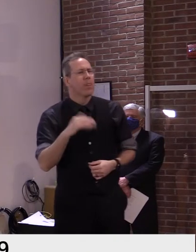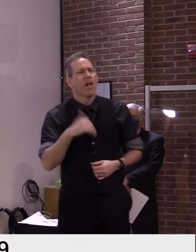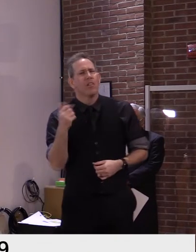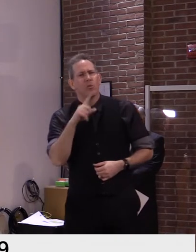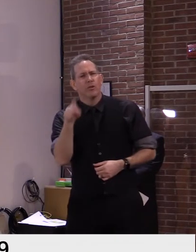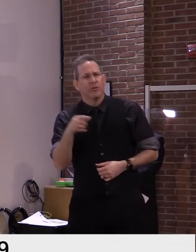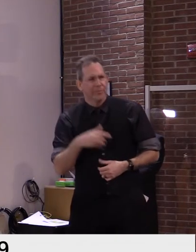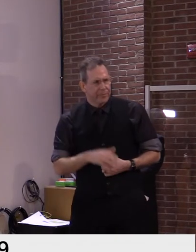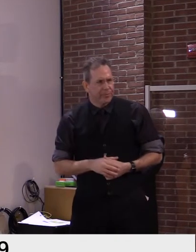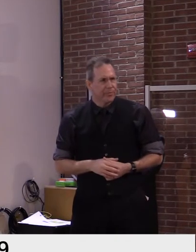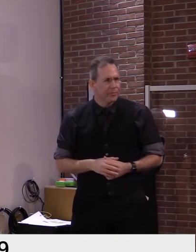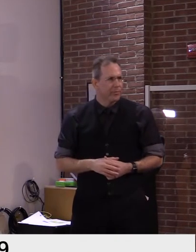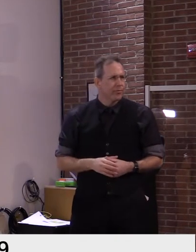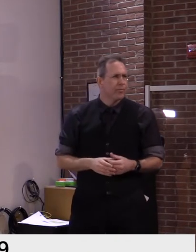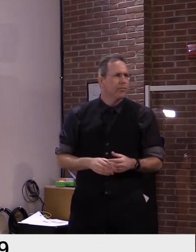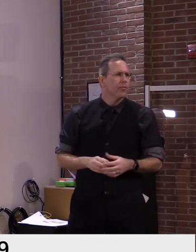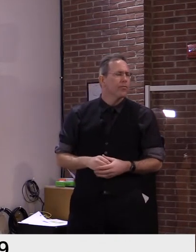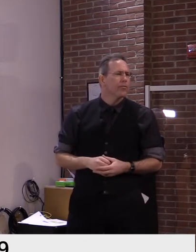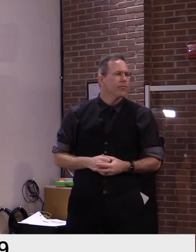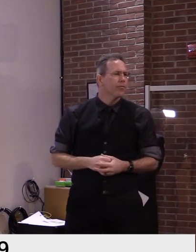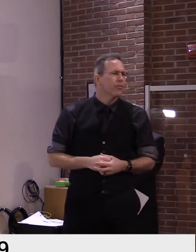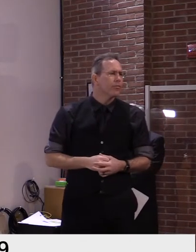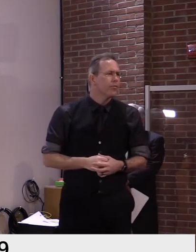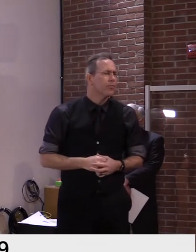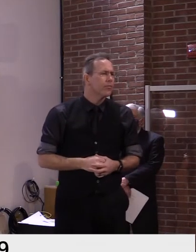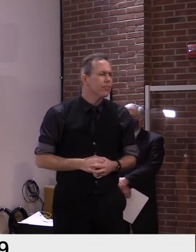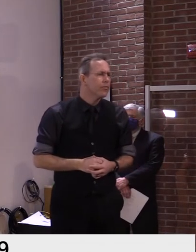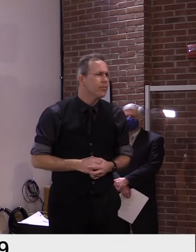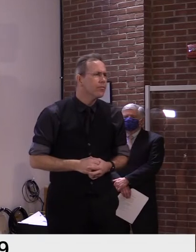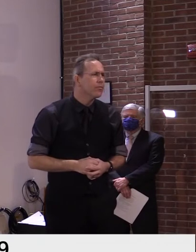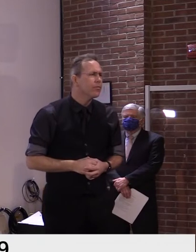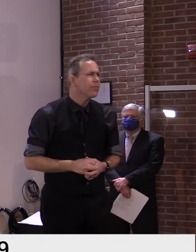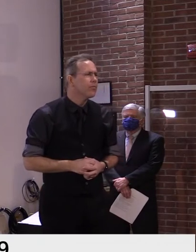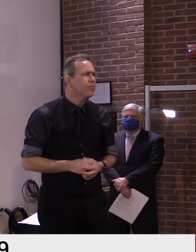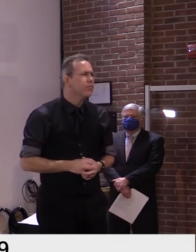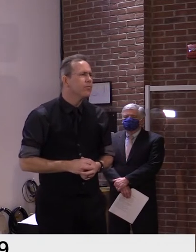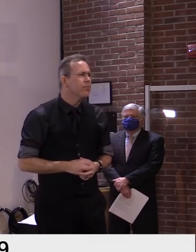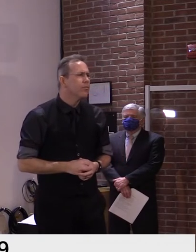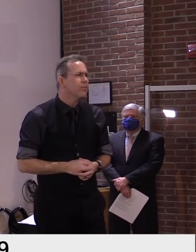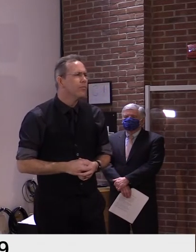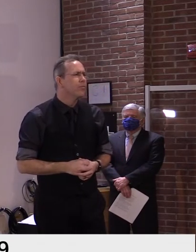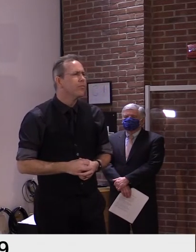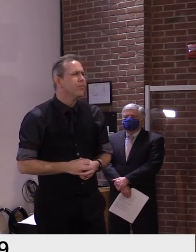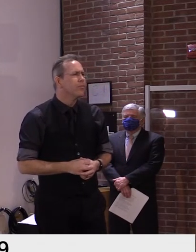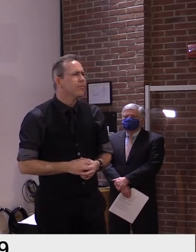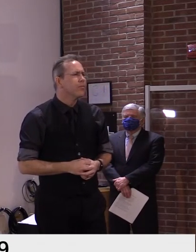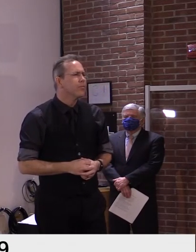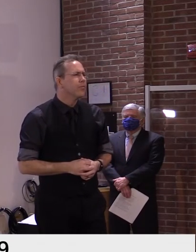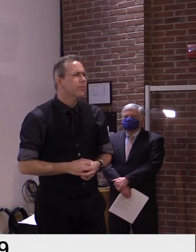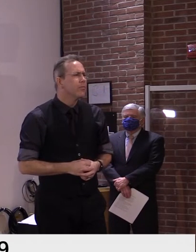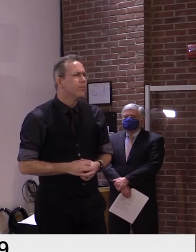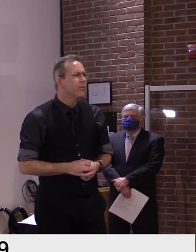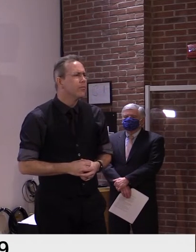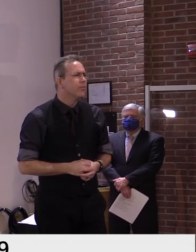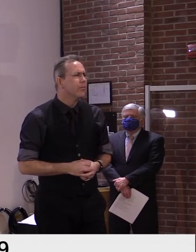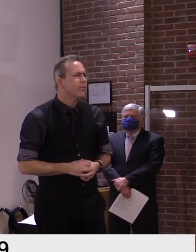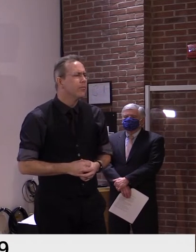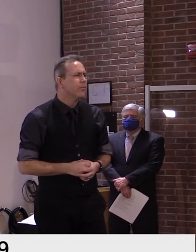the rollout of the dispersion of vaccines was based on data and a mortality